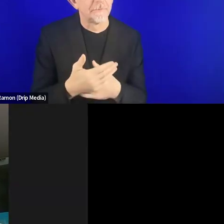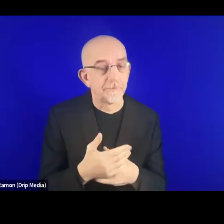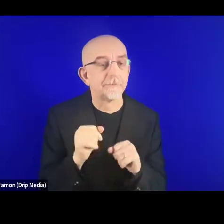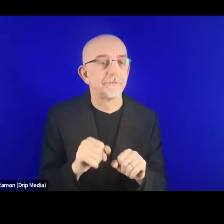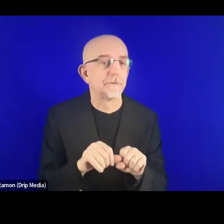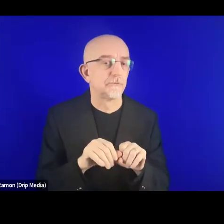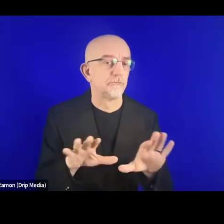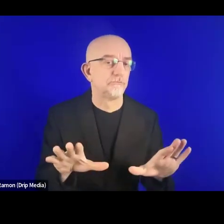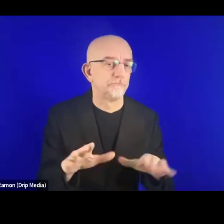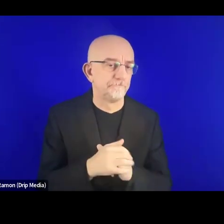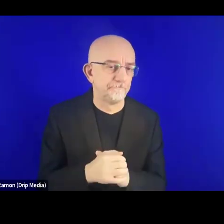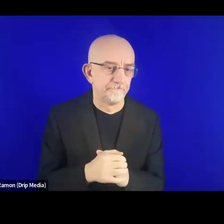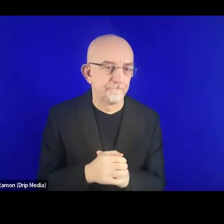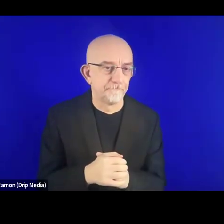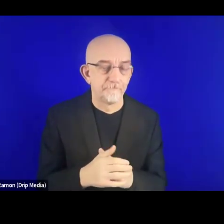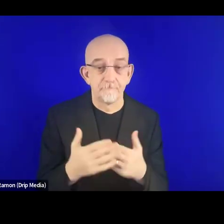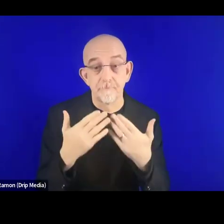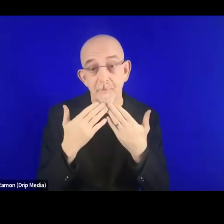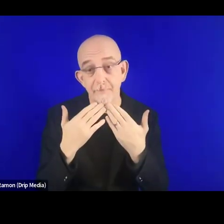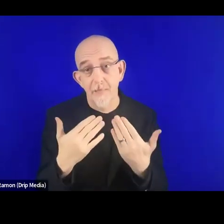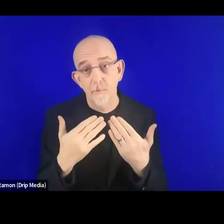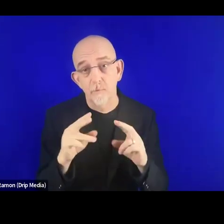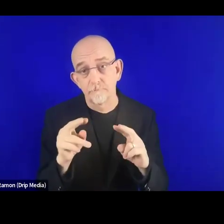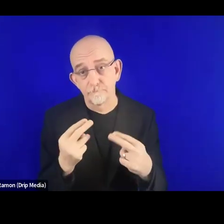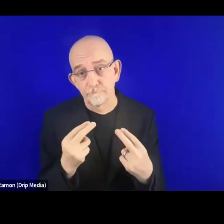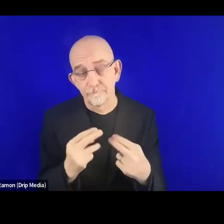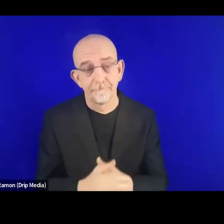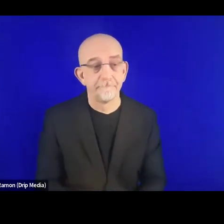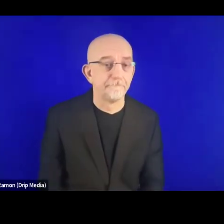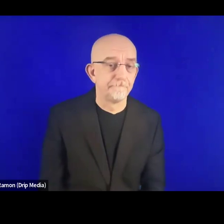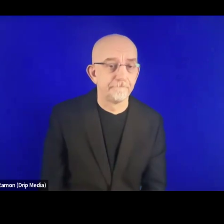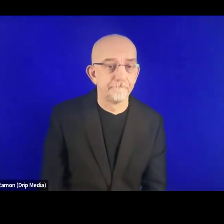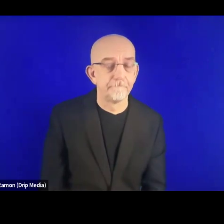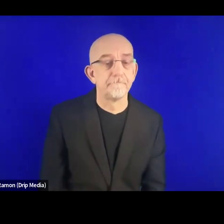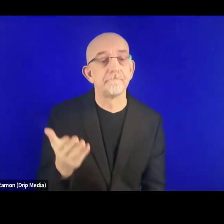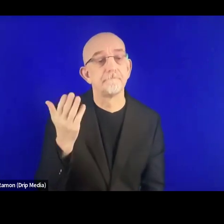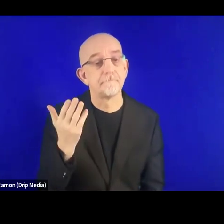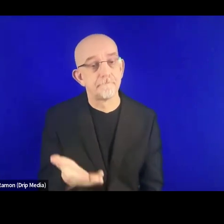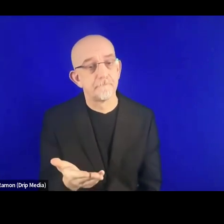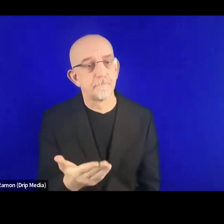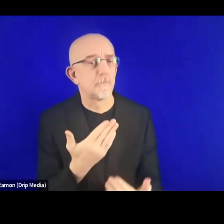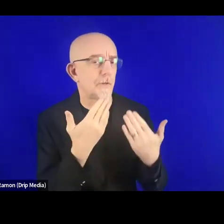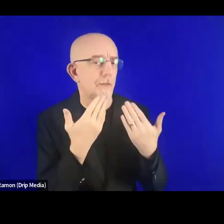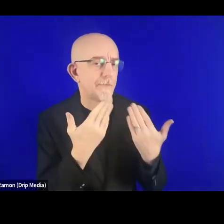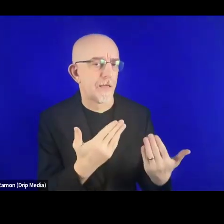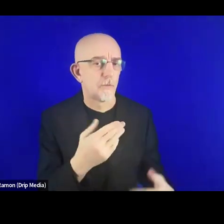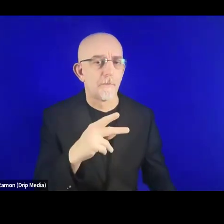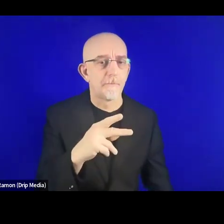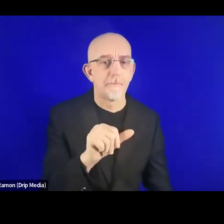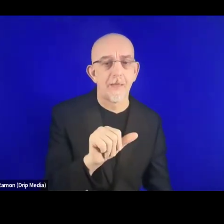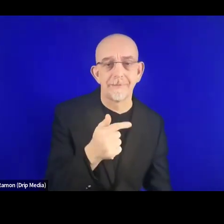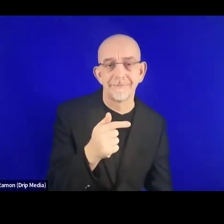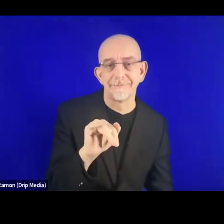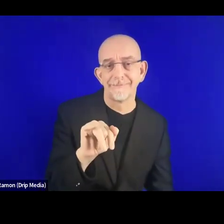Fantastic. Thank you very much, Patience, and thanks for joining us while you're on the road. Safe travels. I think that was really helpful,